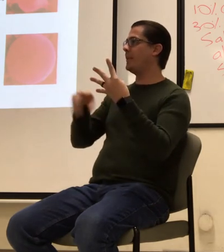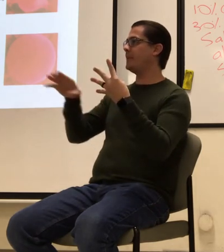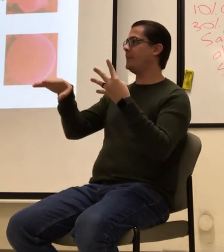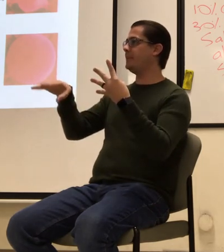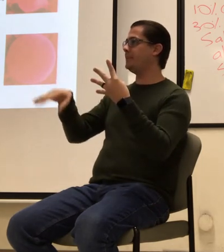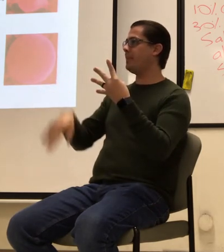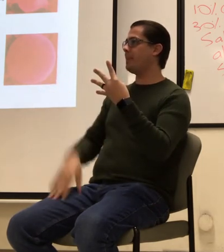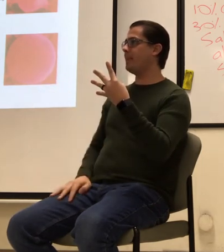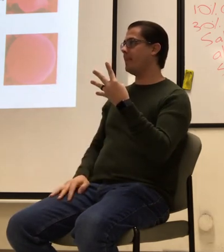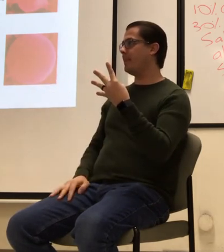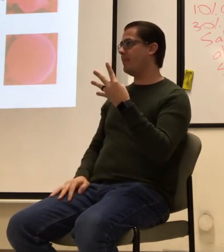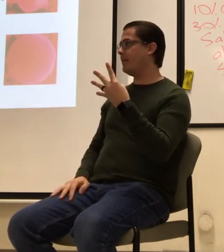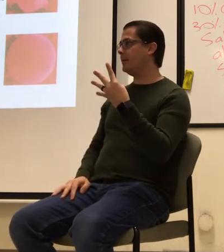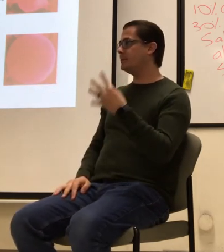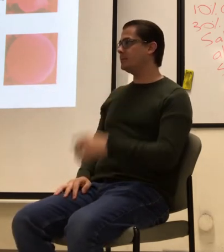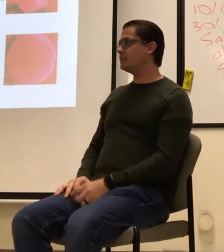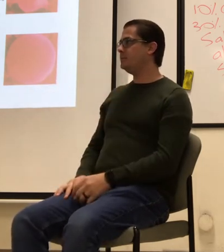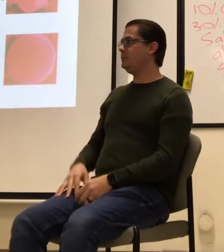to grade.